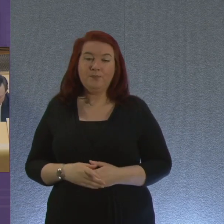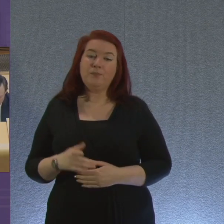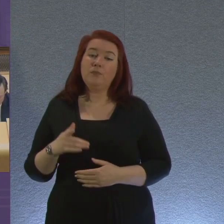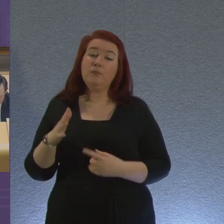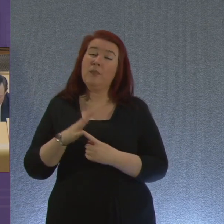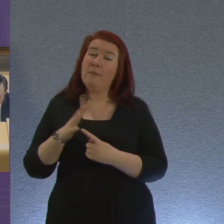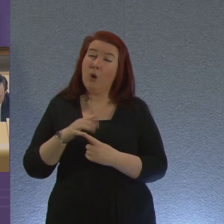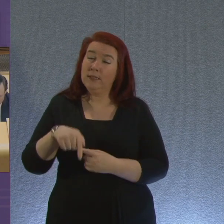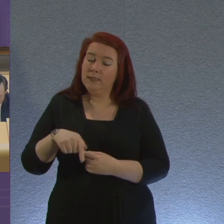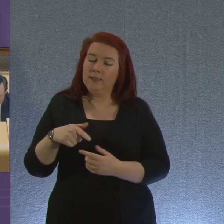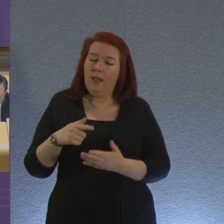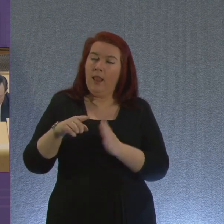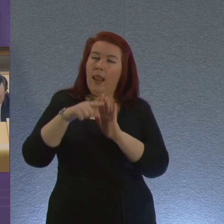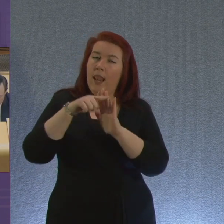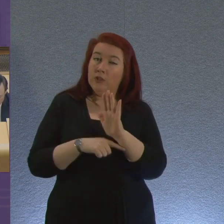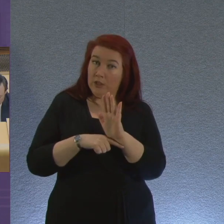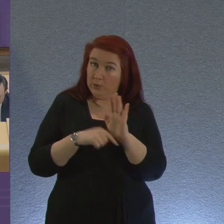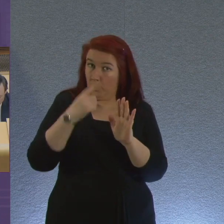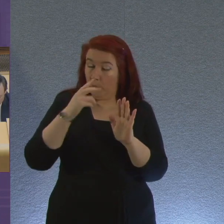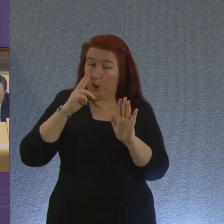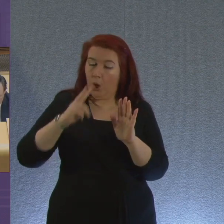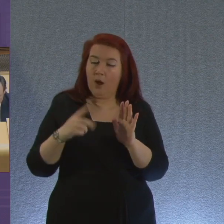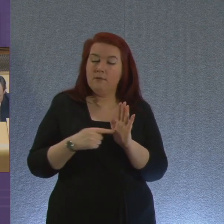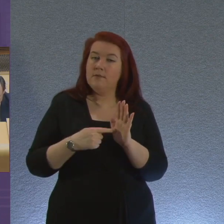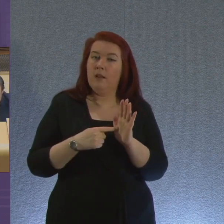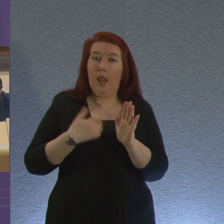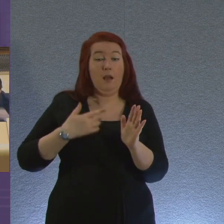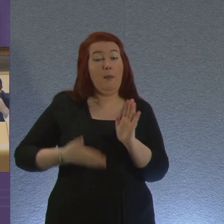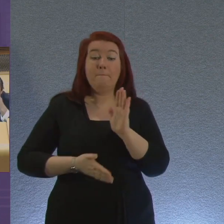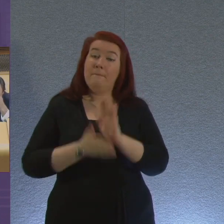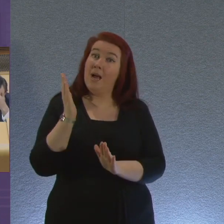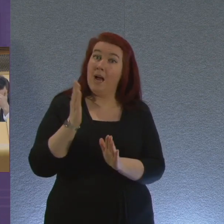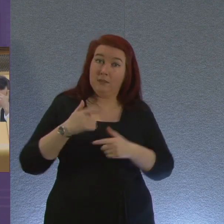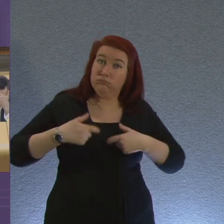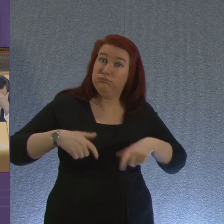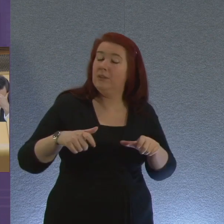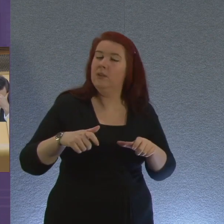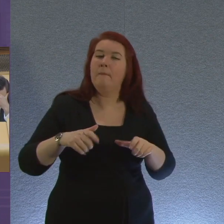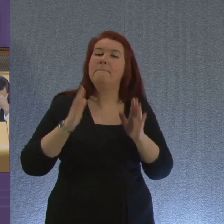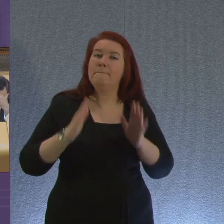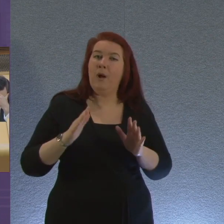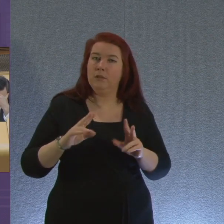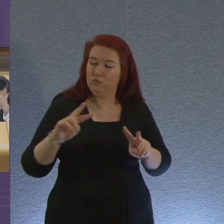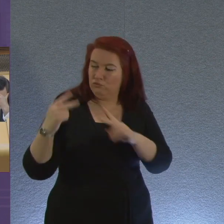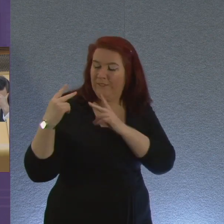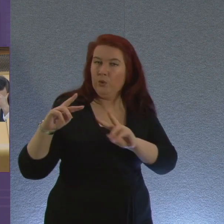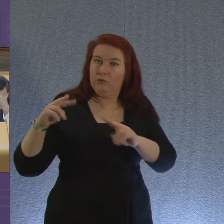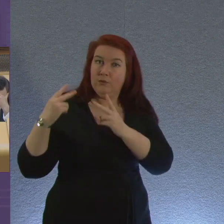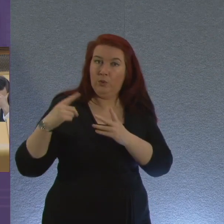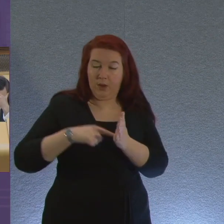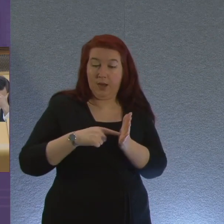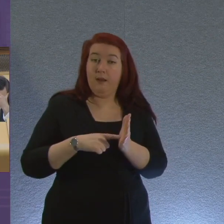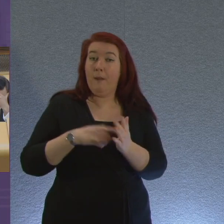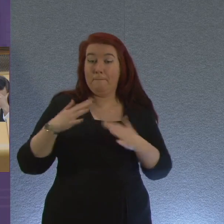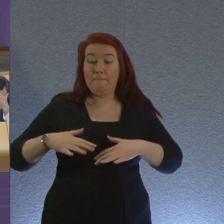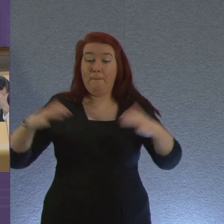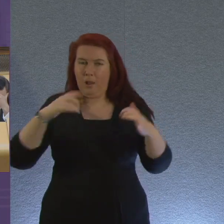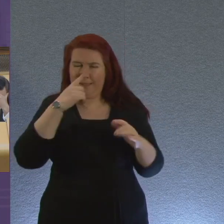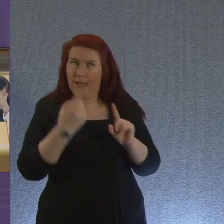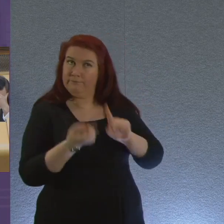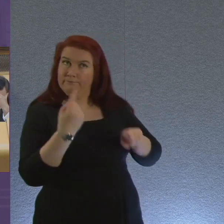strengthened is looking at the need for regular reporting by ministers and how Parliament can hold government to account for